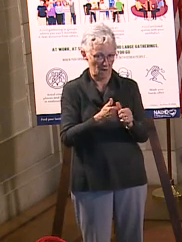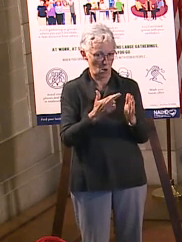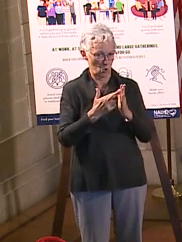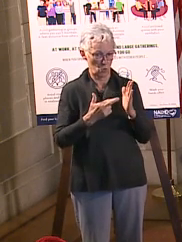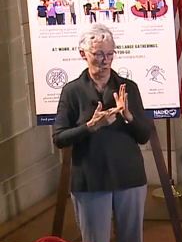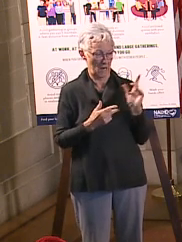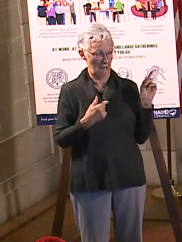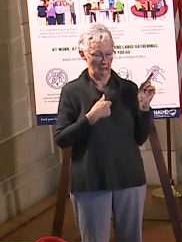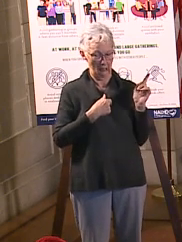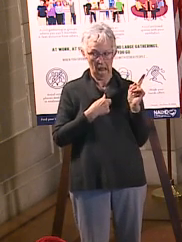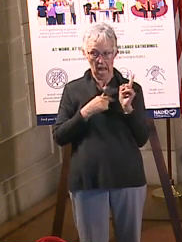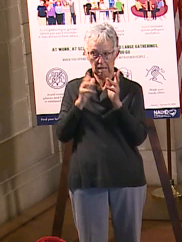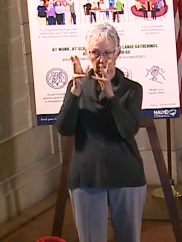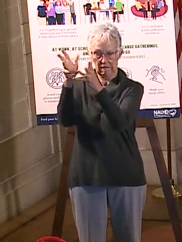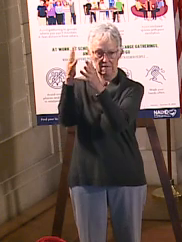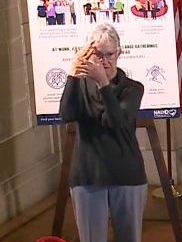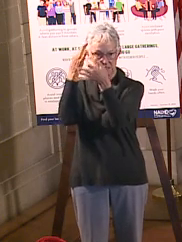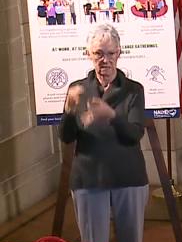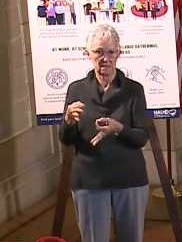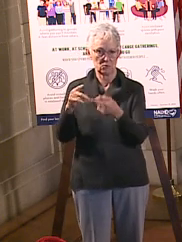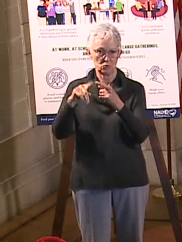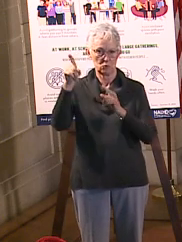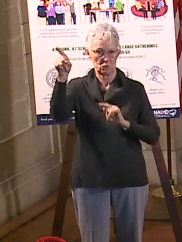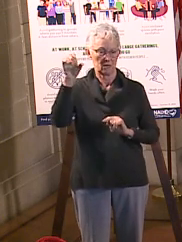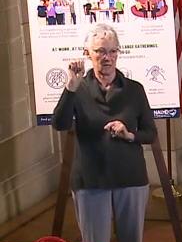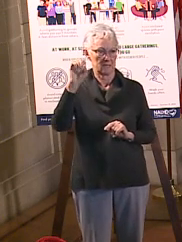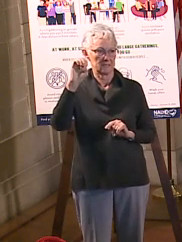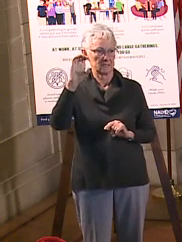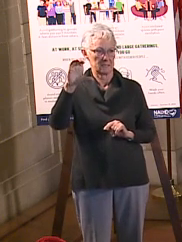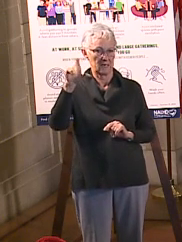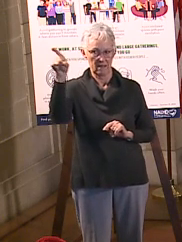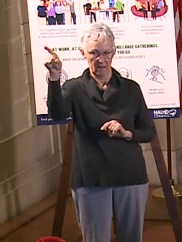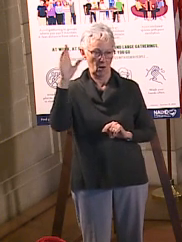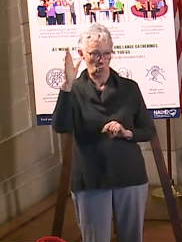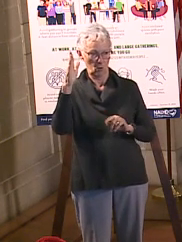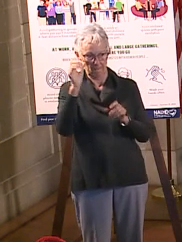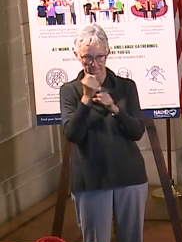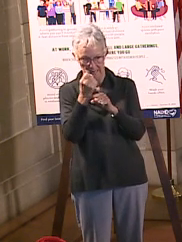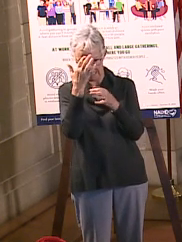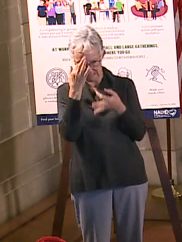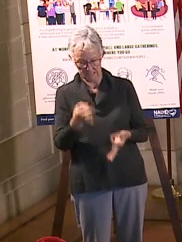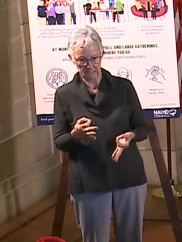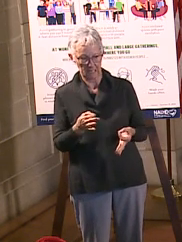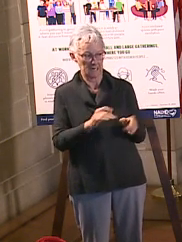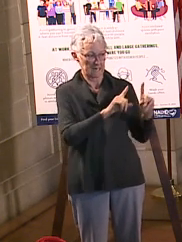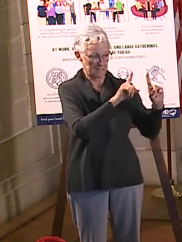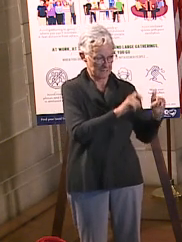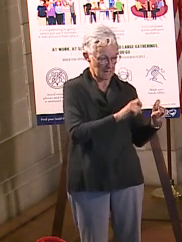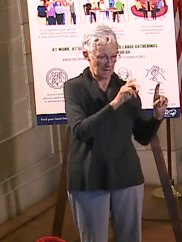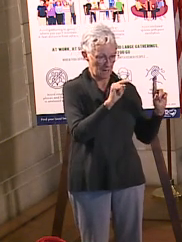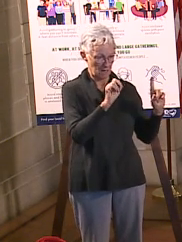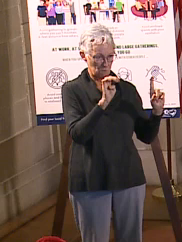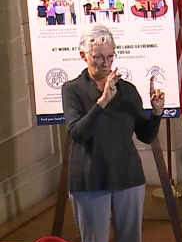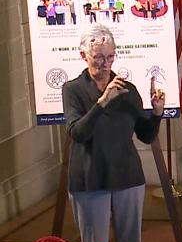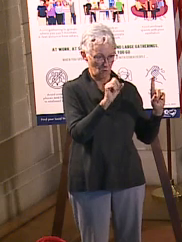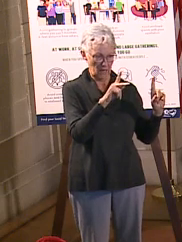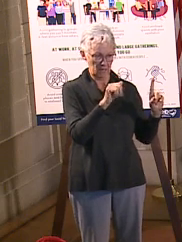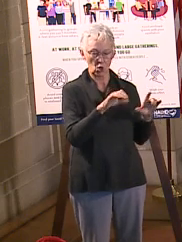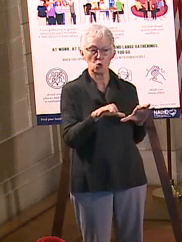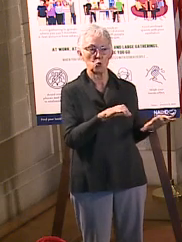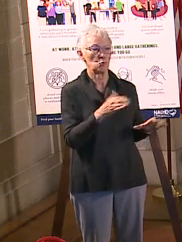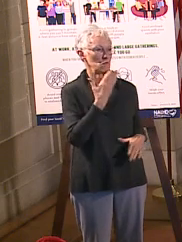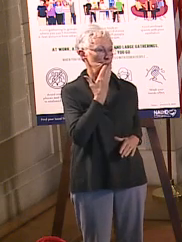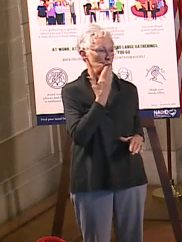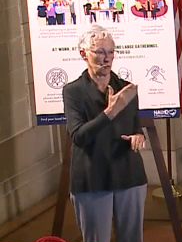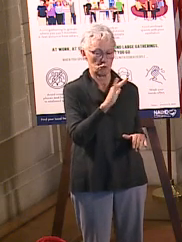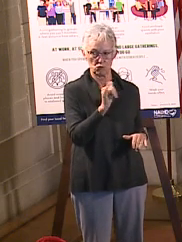up to the Securities and Exchange Commission to manage that. I will tell you that, again, Test Nebraska has been performing wonderfully, wonderfully well. We would